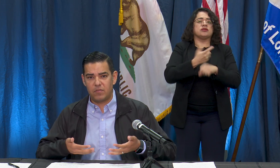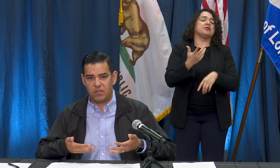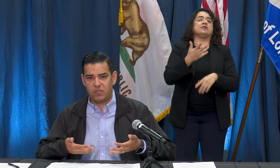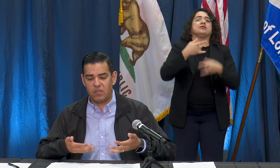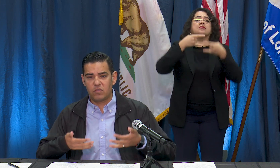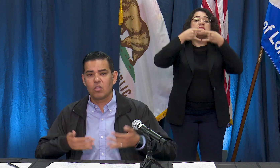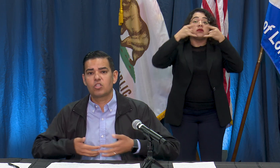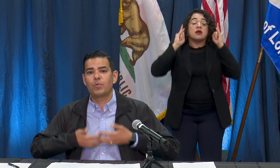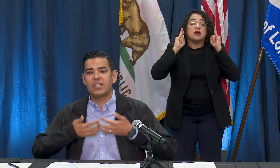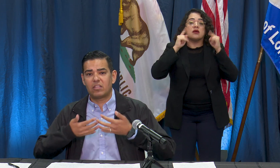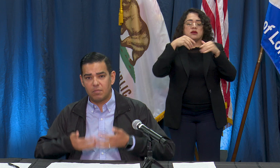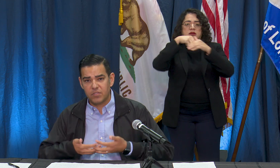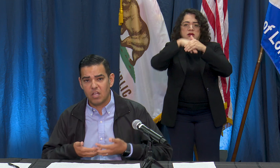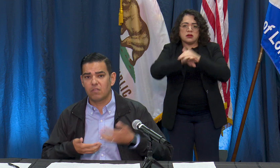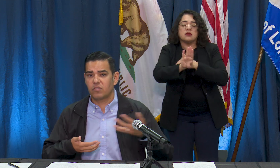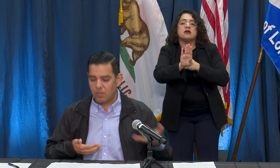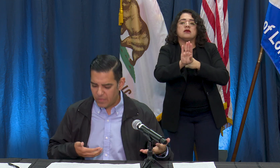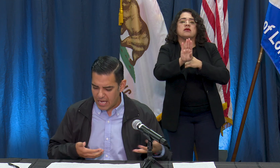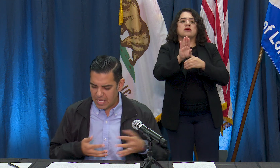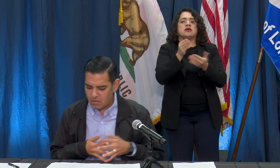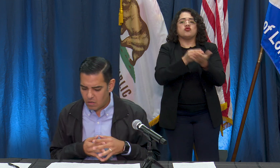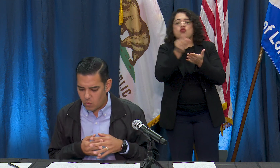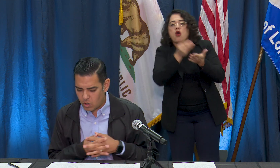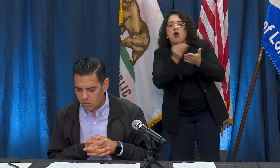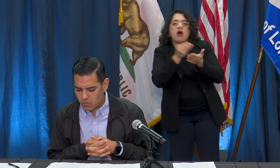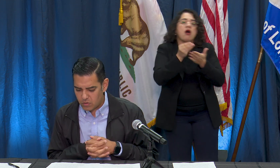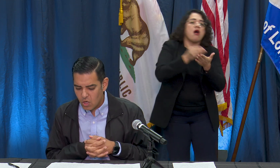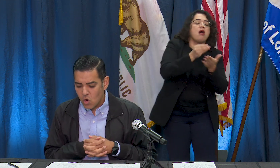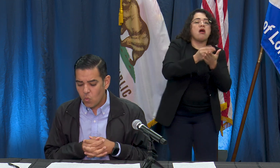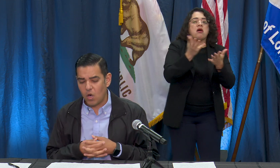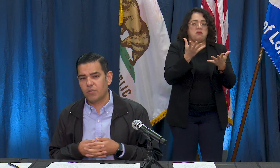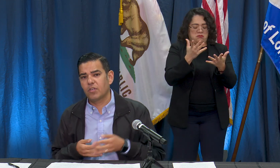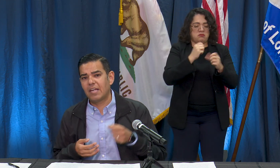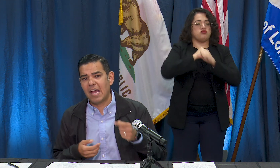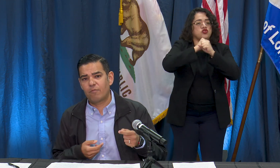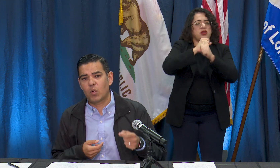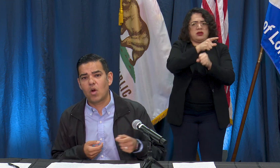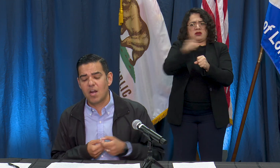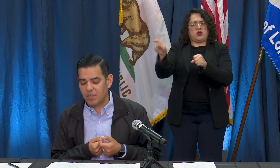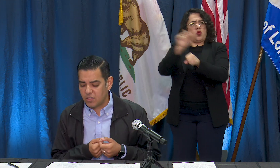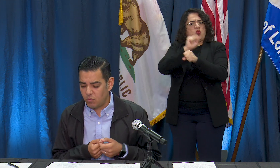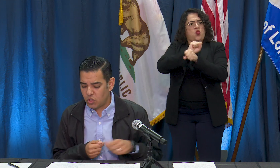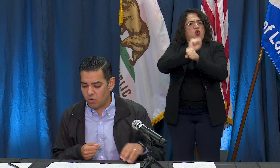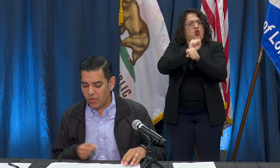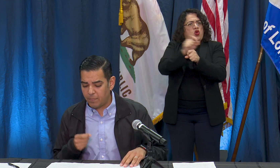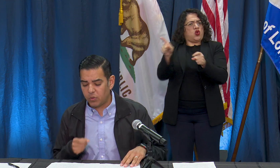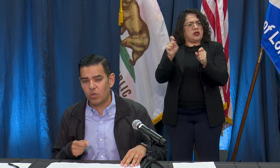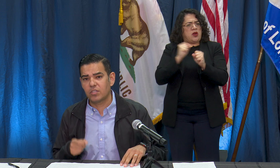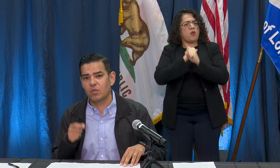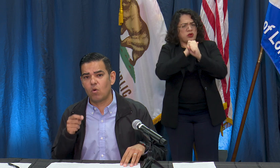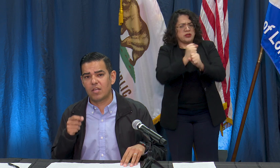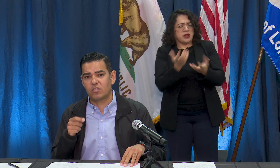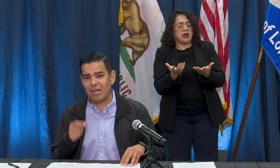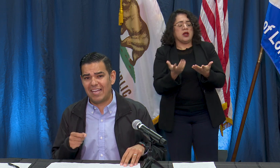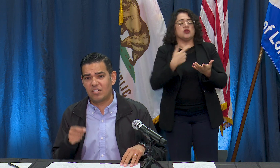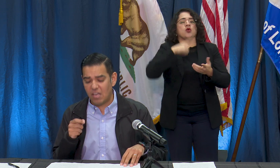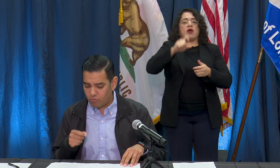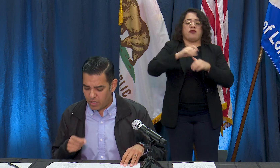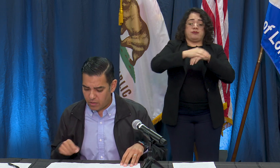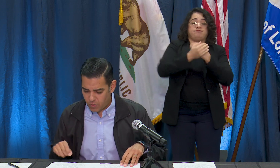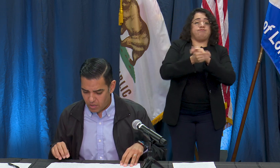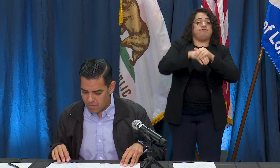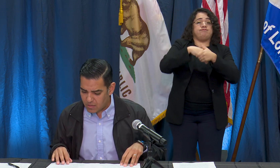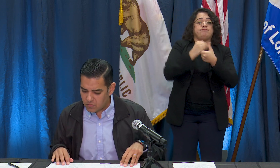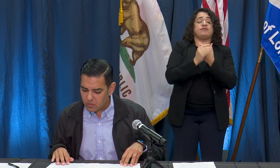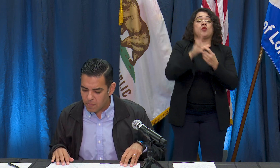enter businesses to protect themselves and our workers. We're also going to have requirements to ensure that employees can wash their hands